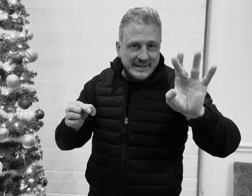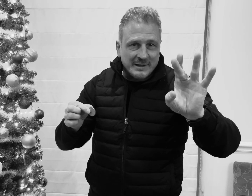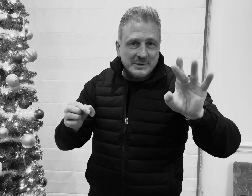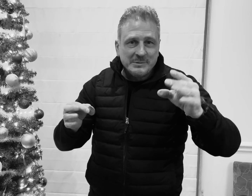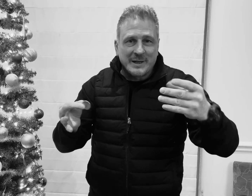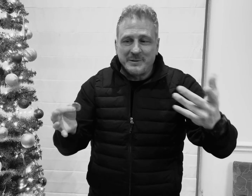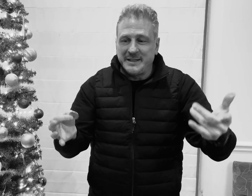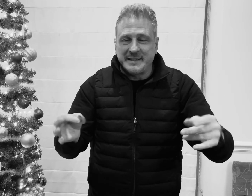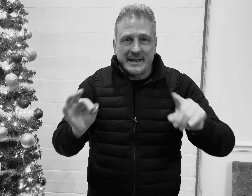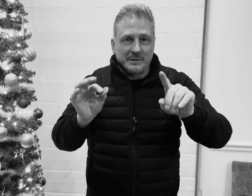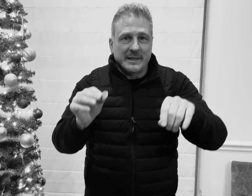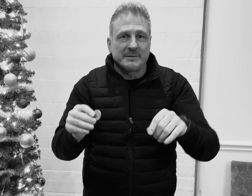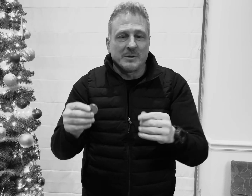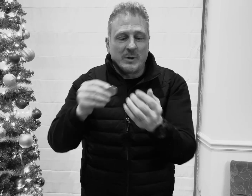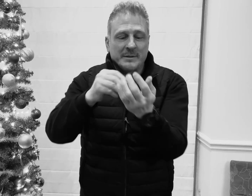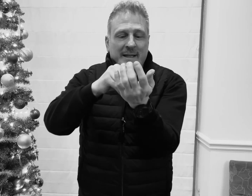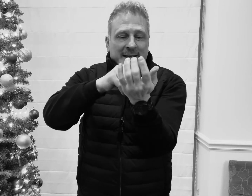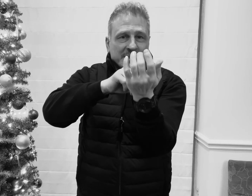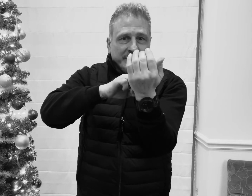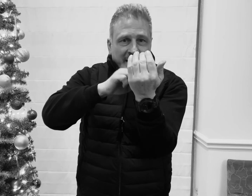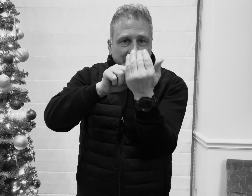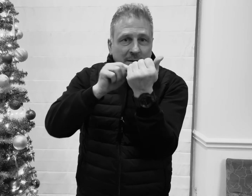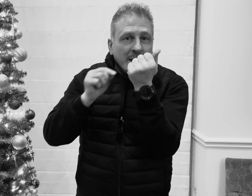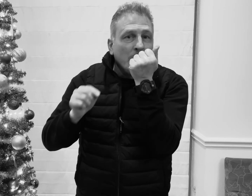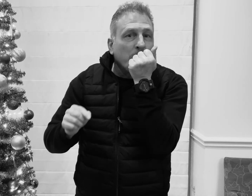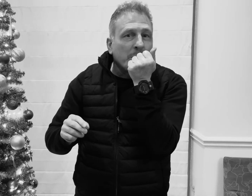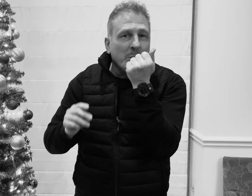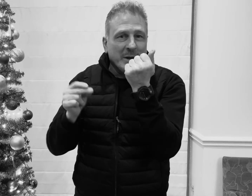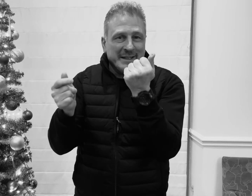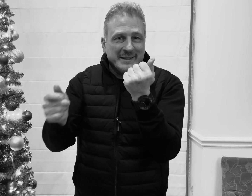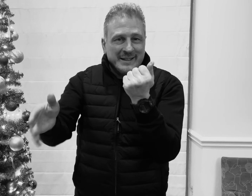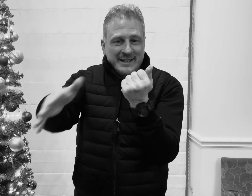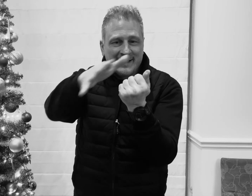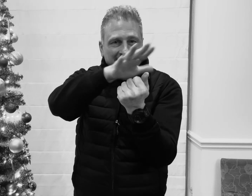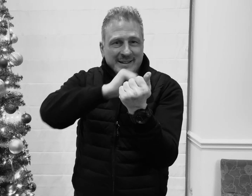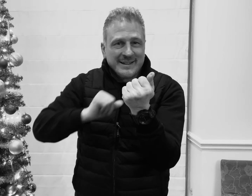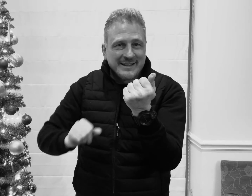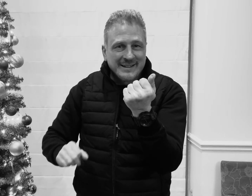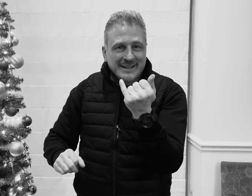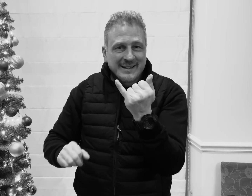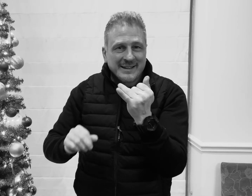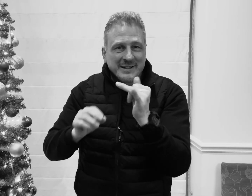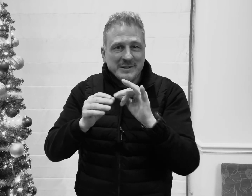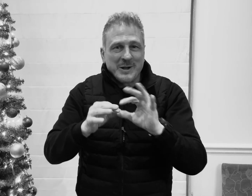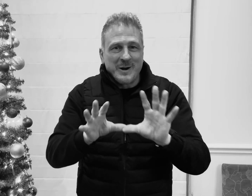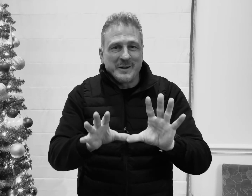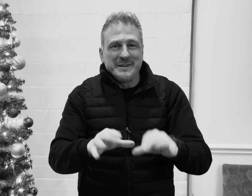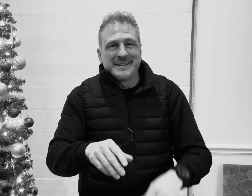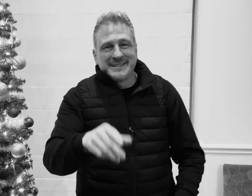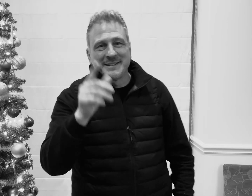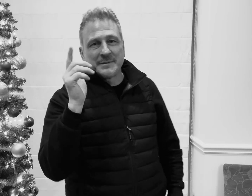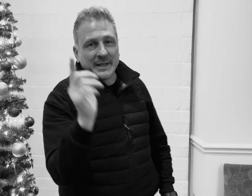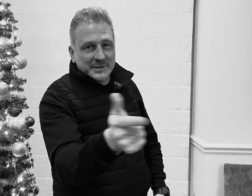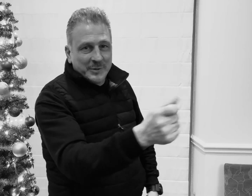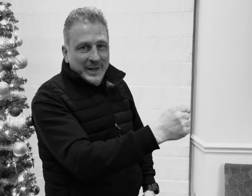as we shout from the top. We're gonna, we're gonna be two hearts running wild.